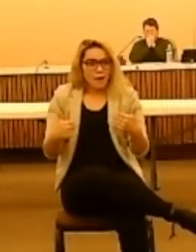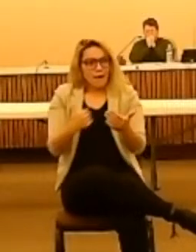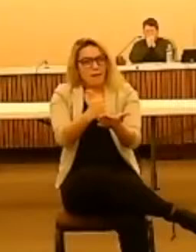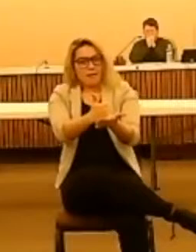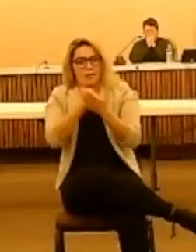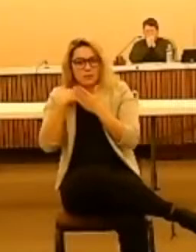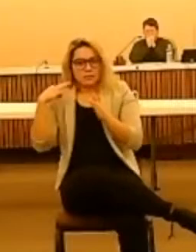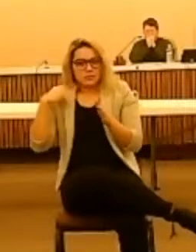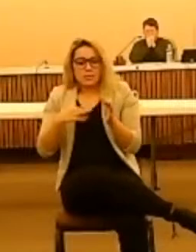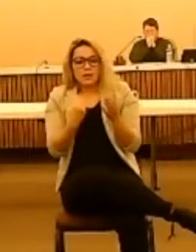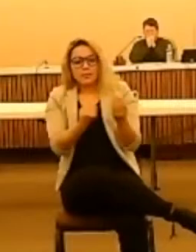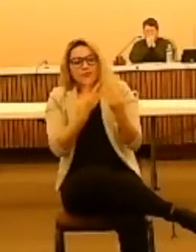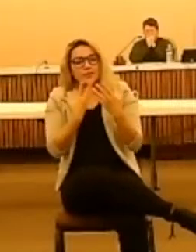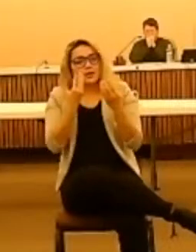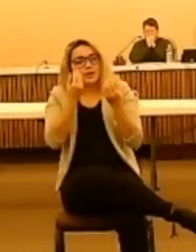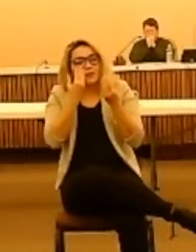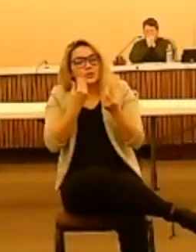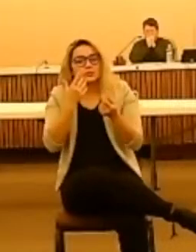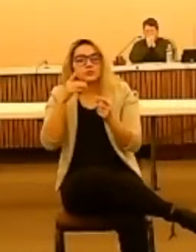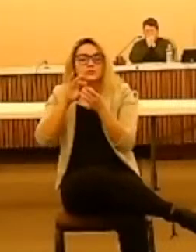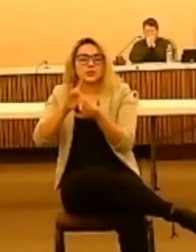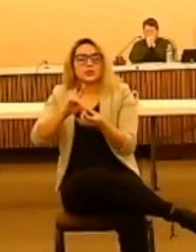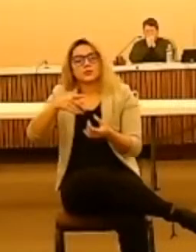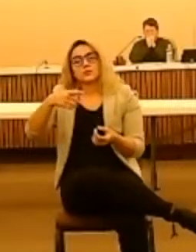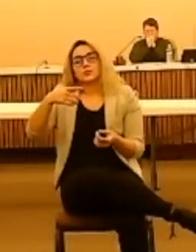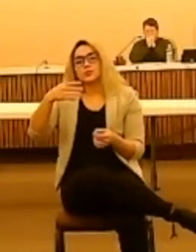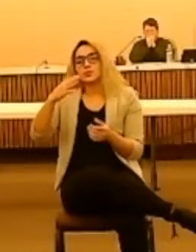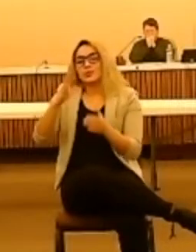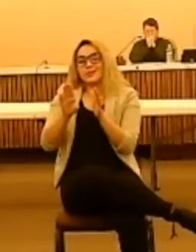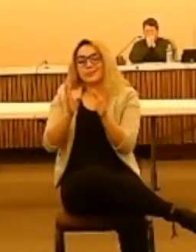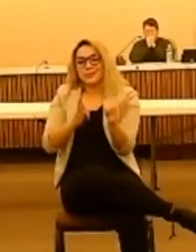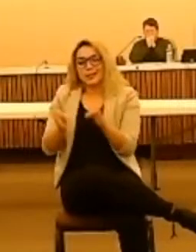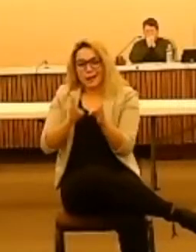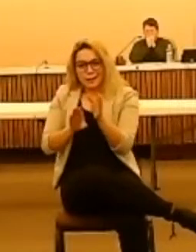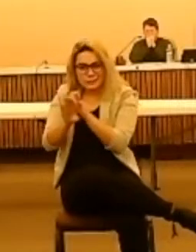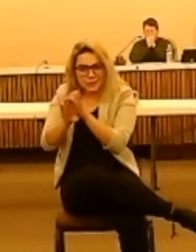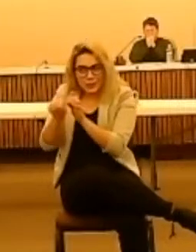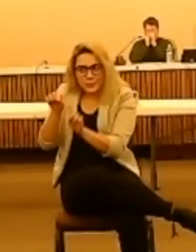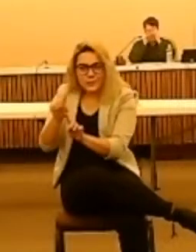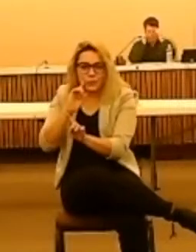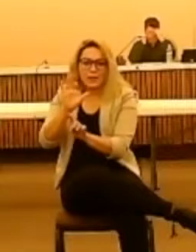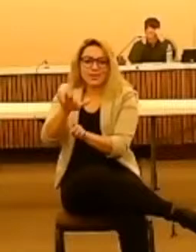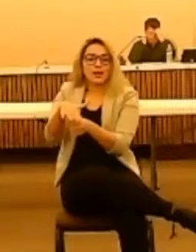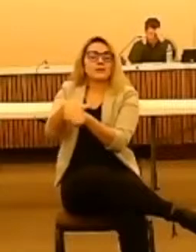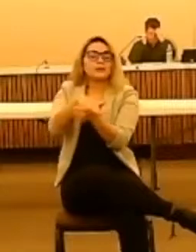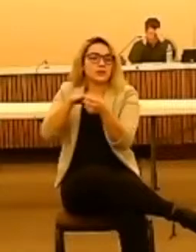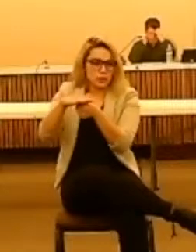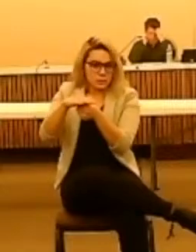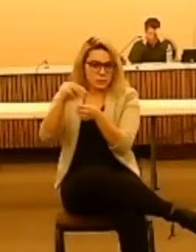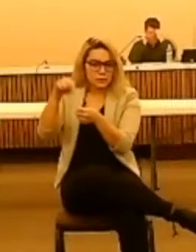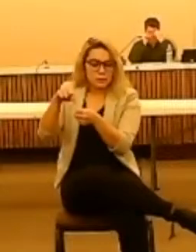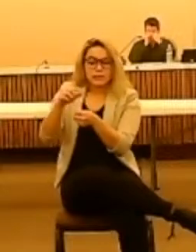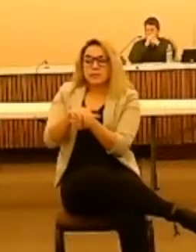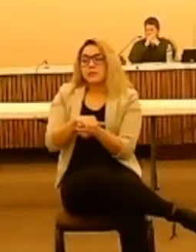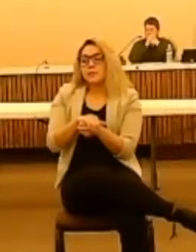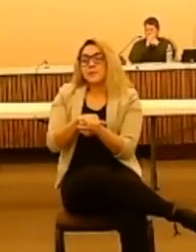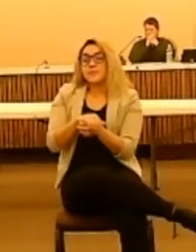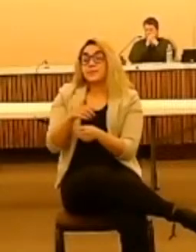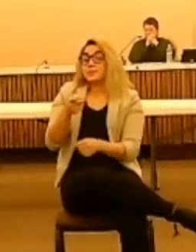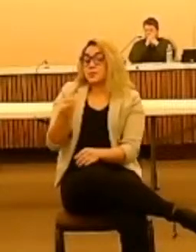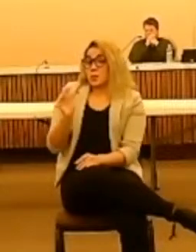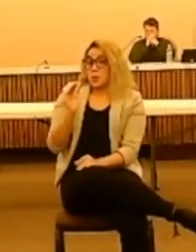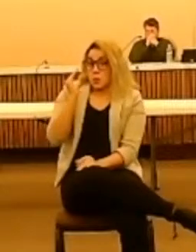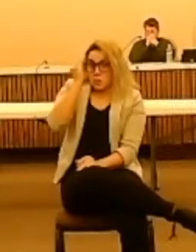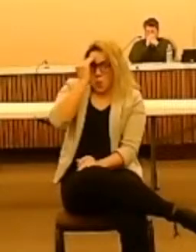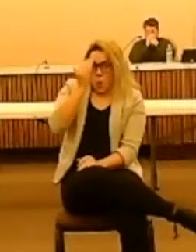the actual PUD or planned unit development, which is the zoning district that this property is in. For those of you that are intimately